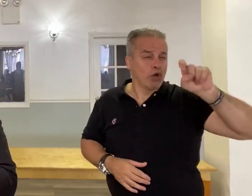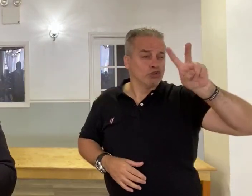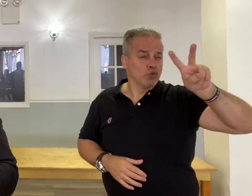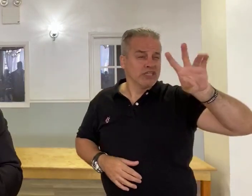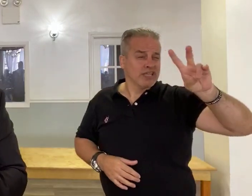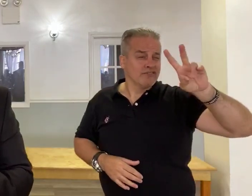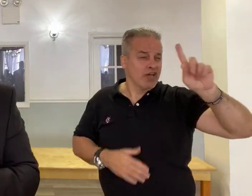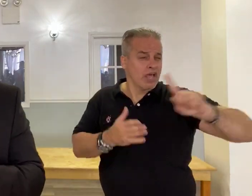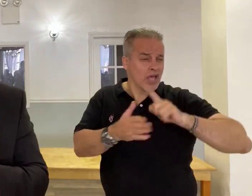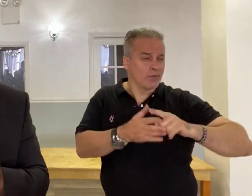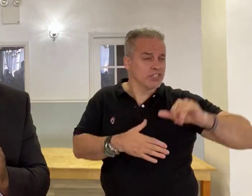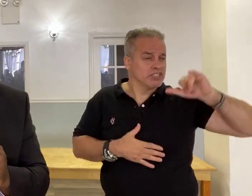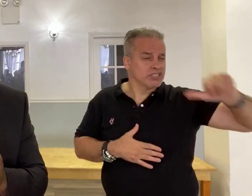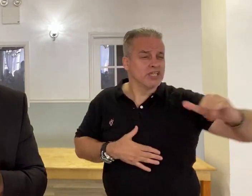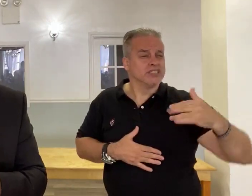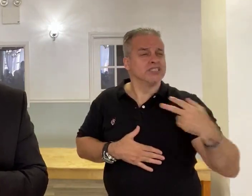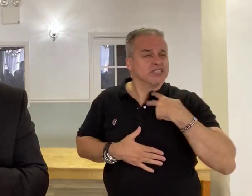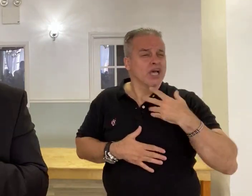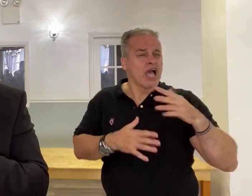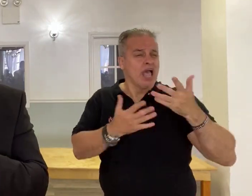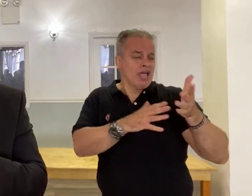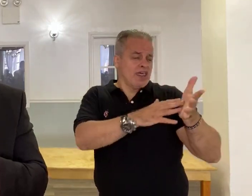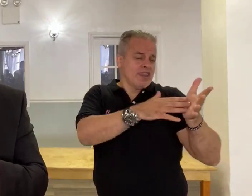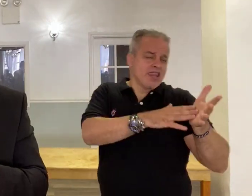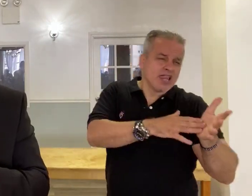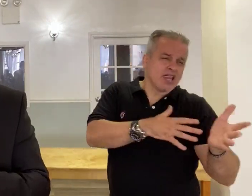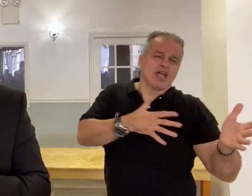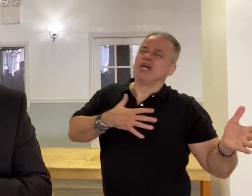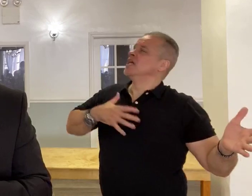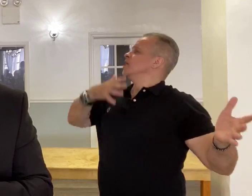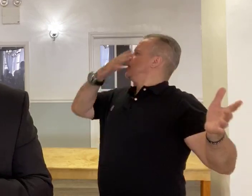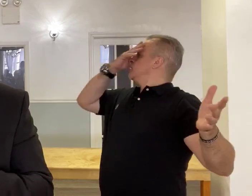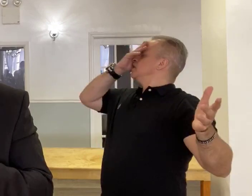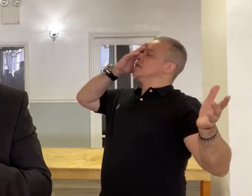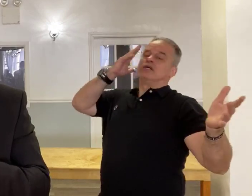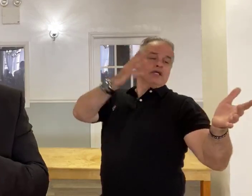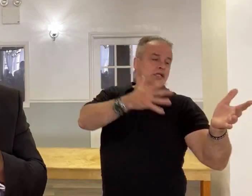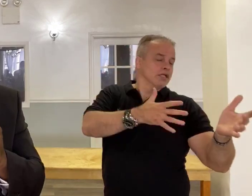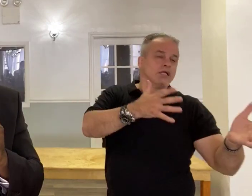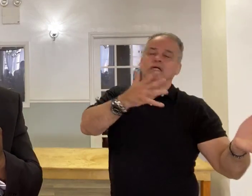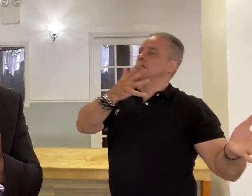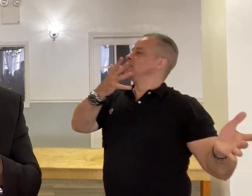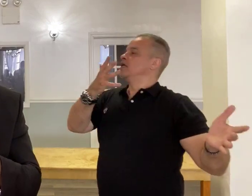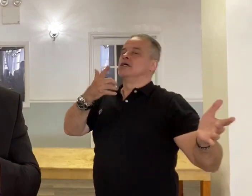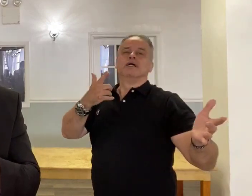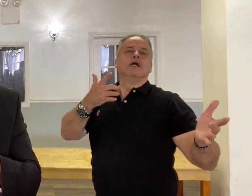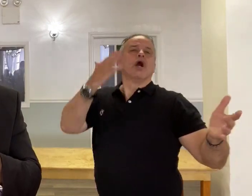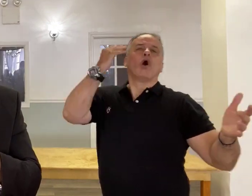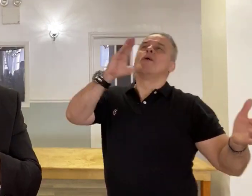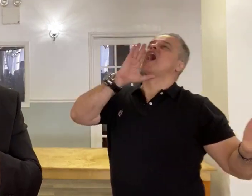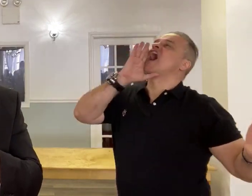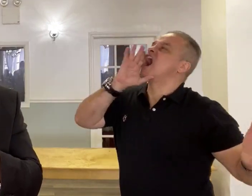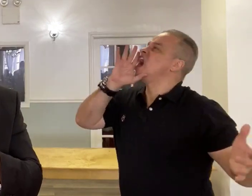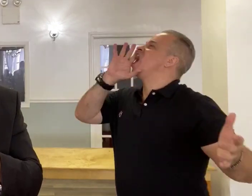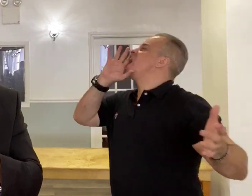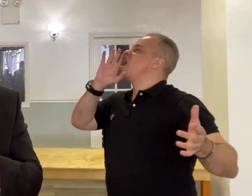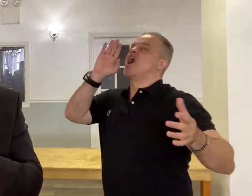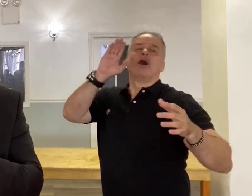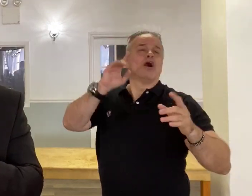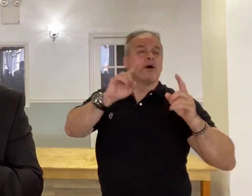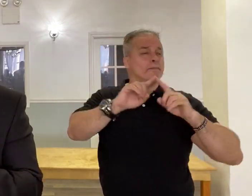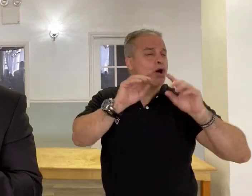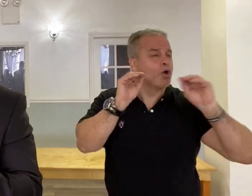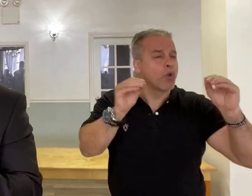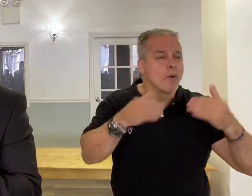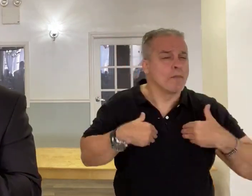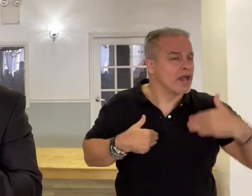math how many days that is, he was trapped there. He started to hallucinate, and he was starting to lose hope. He's